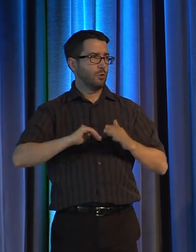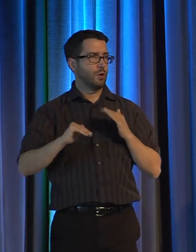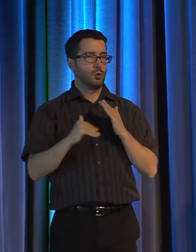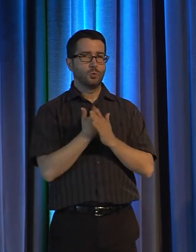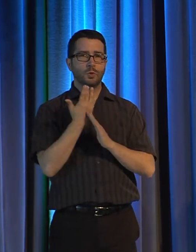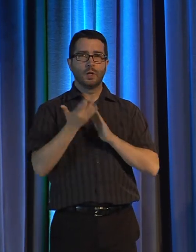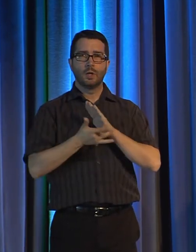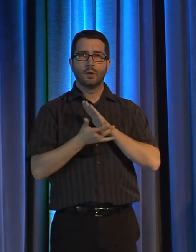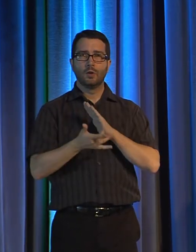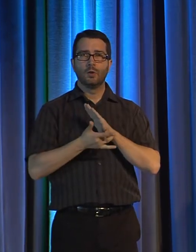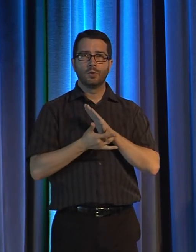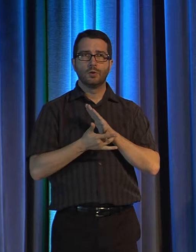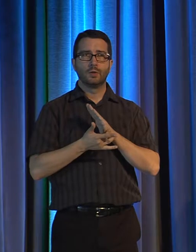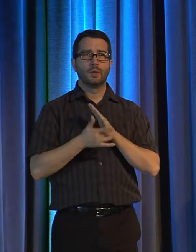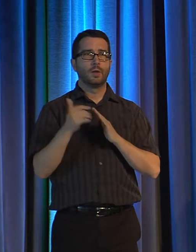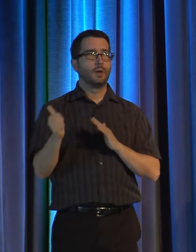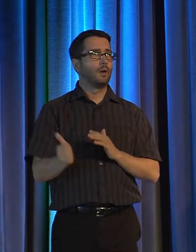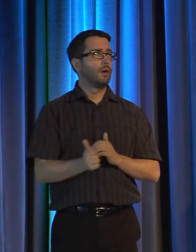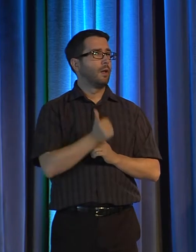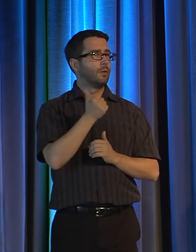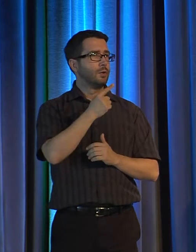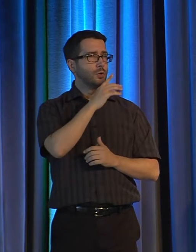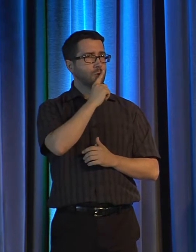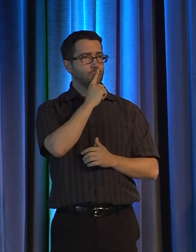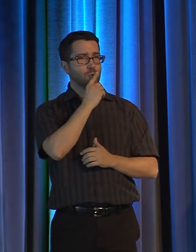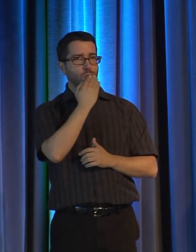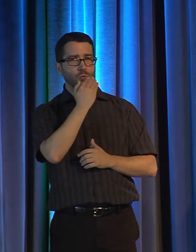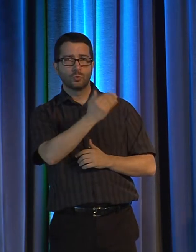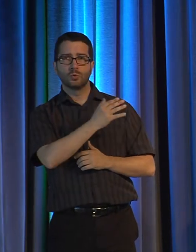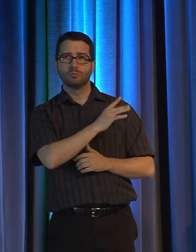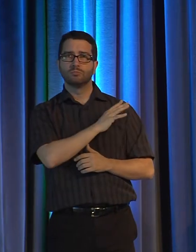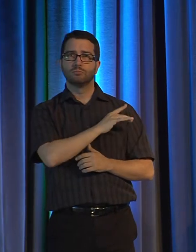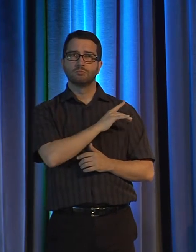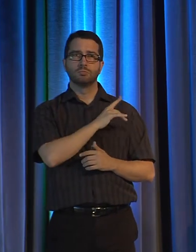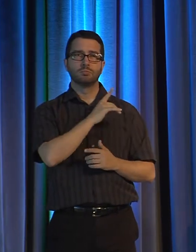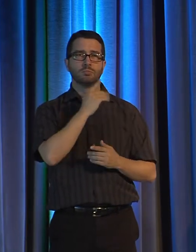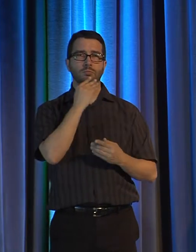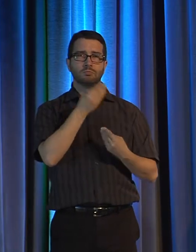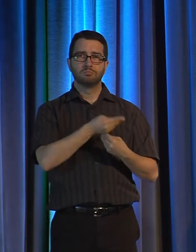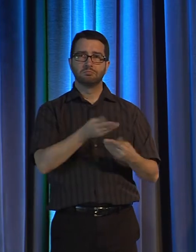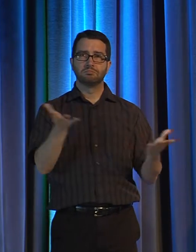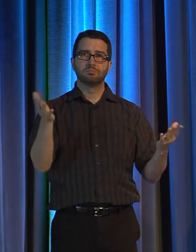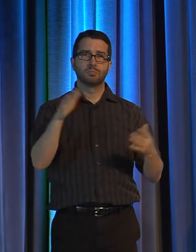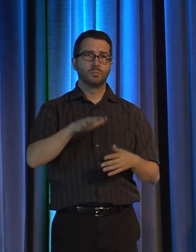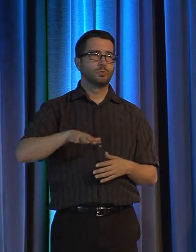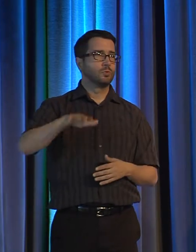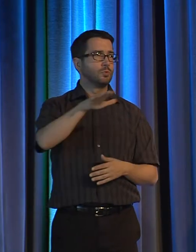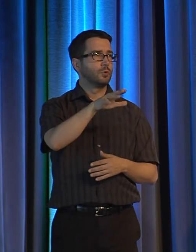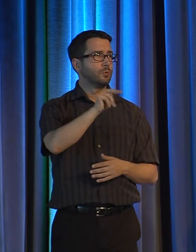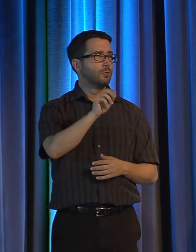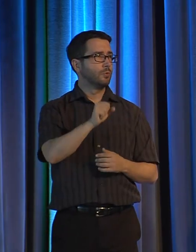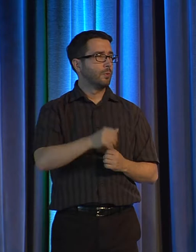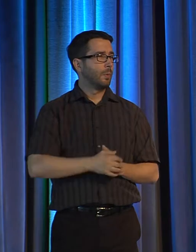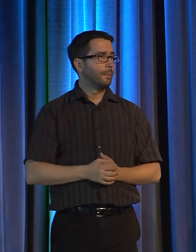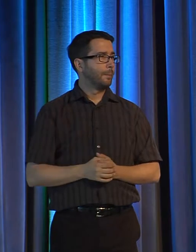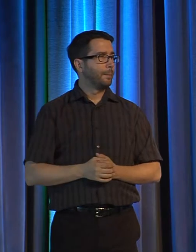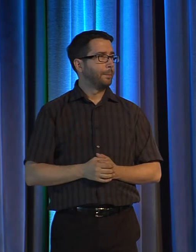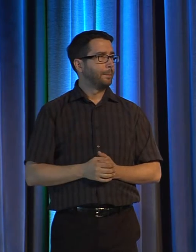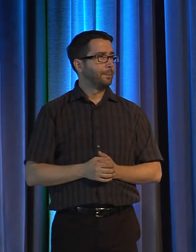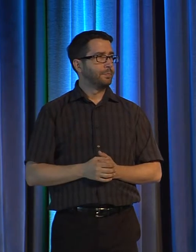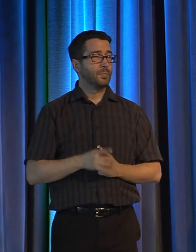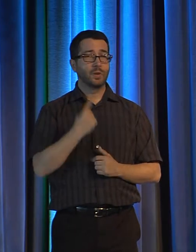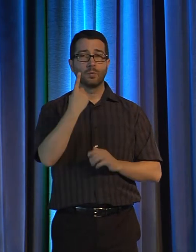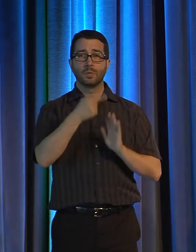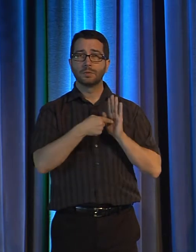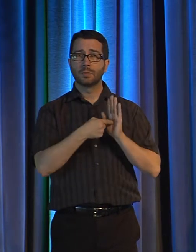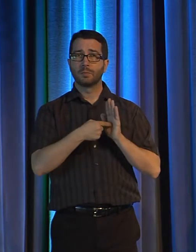technology and other good uses of the donations to the facilities in our communities. For